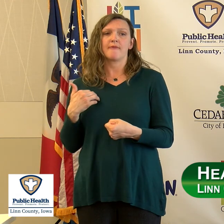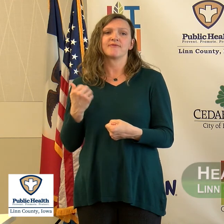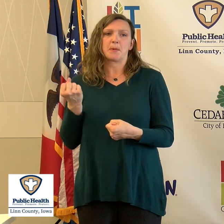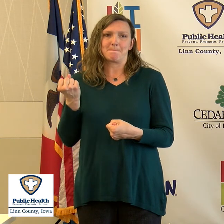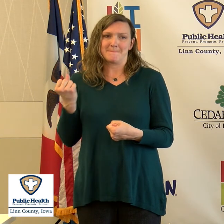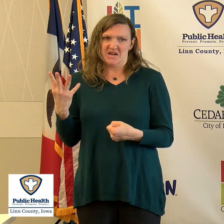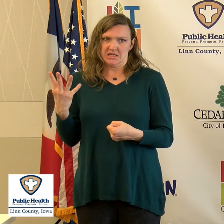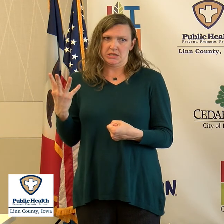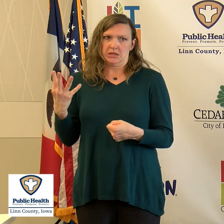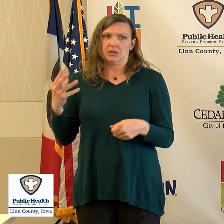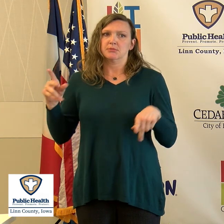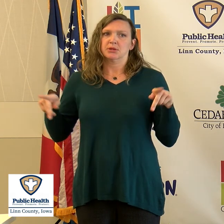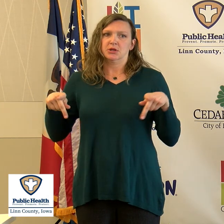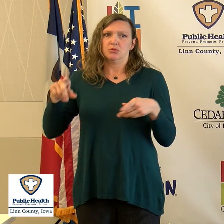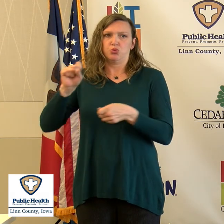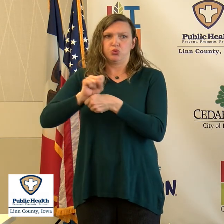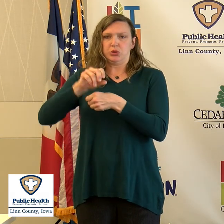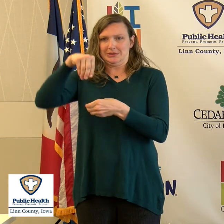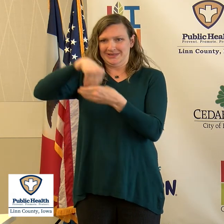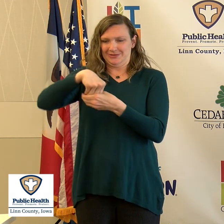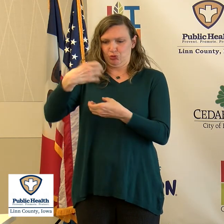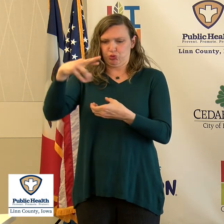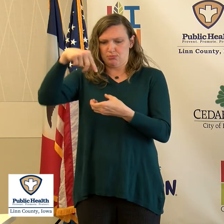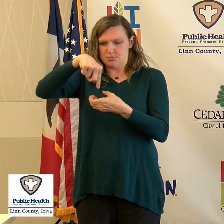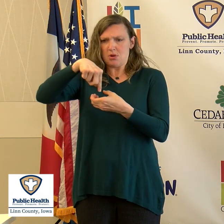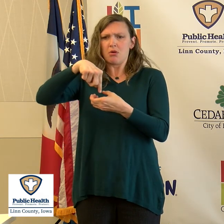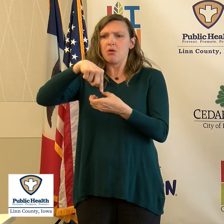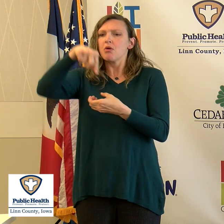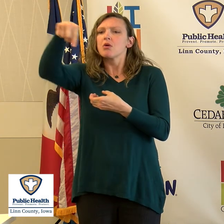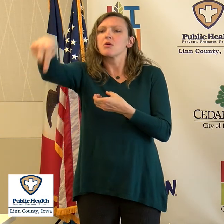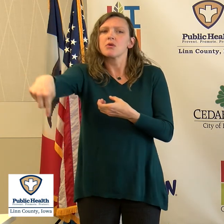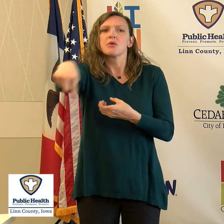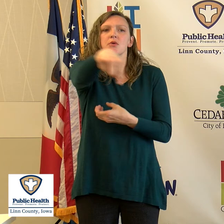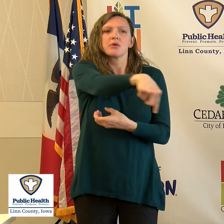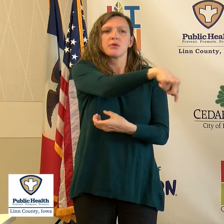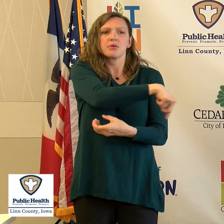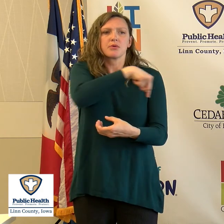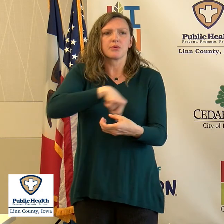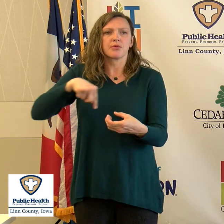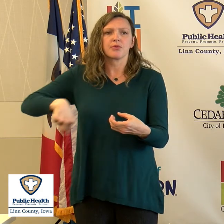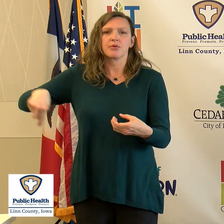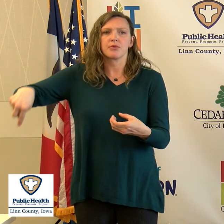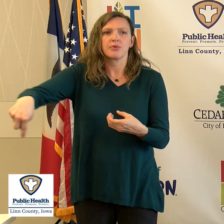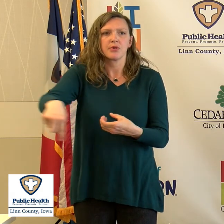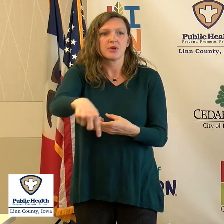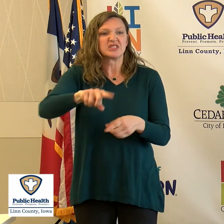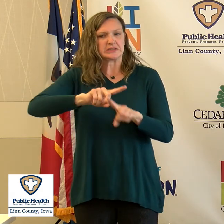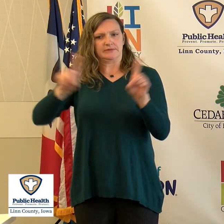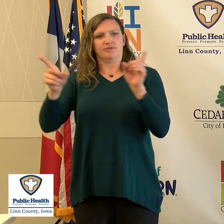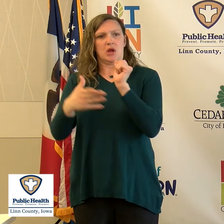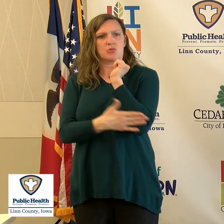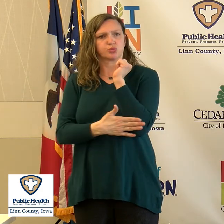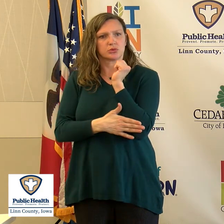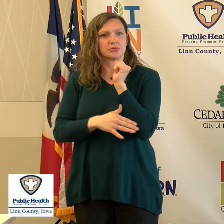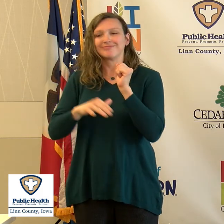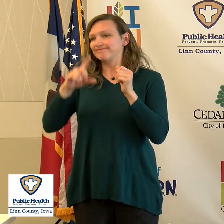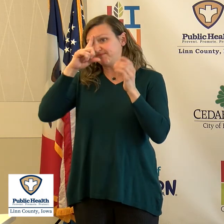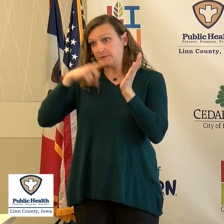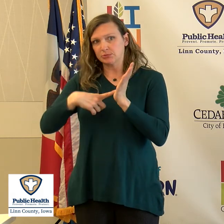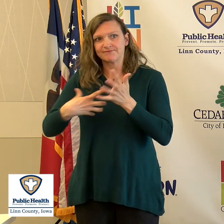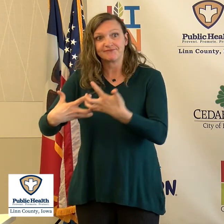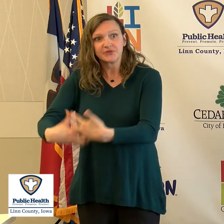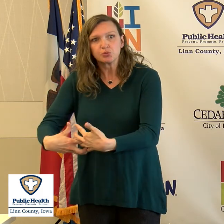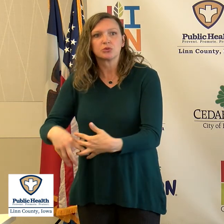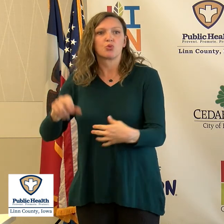work outside our region. So we know that we have individuals that work outside our county at other factories, industry, it could be